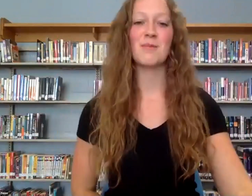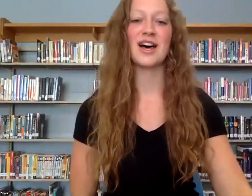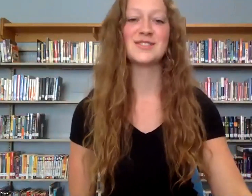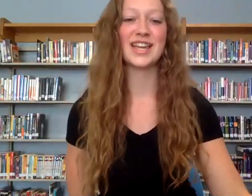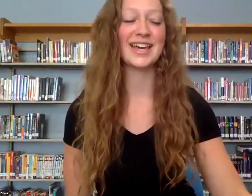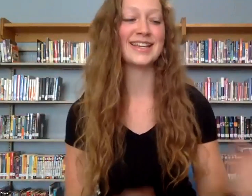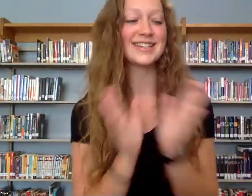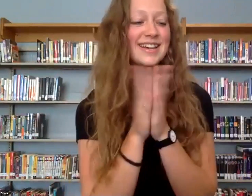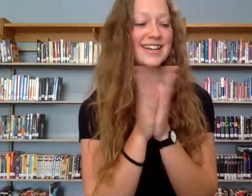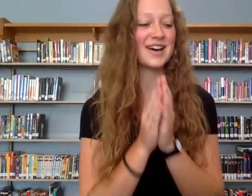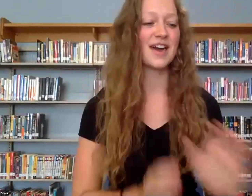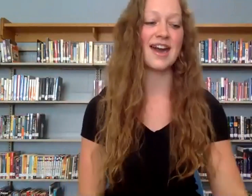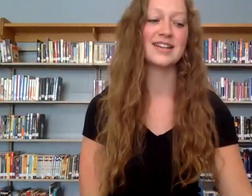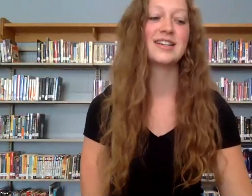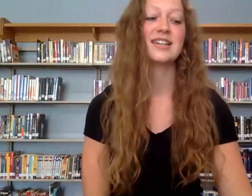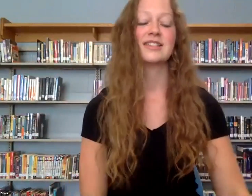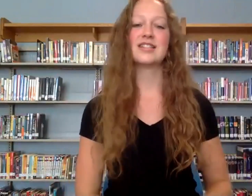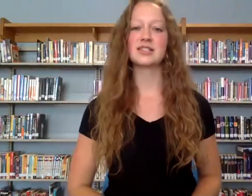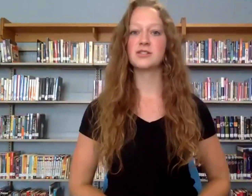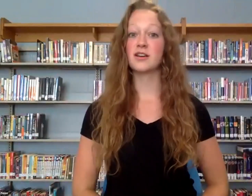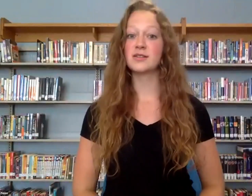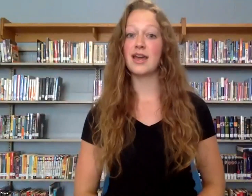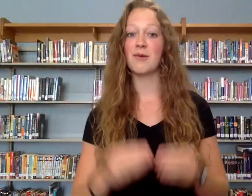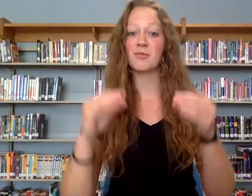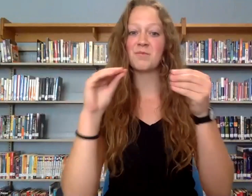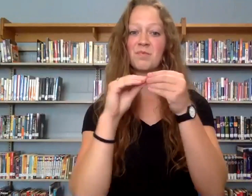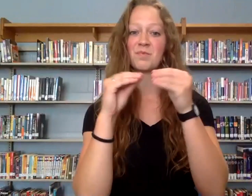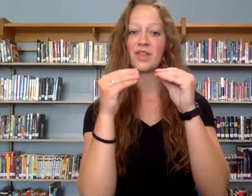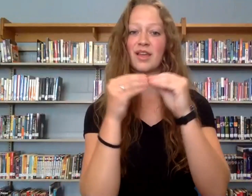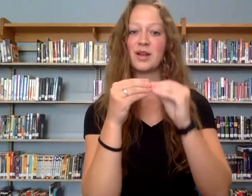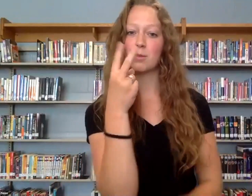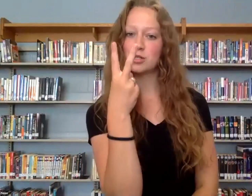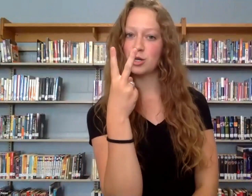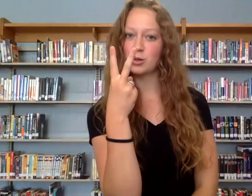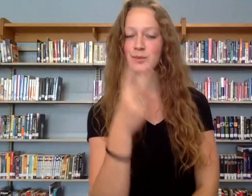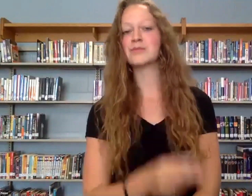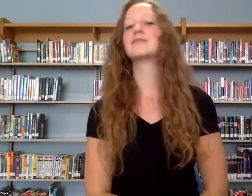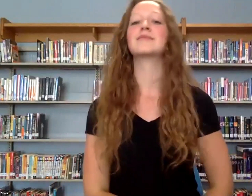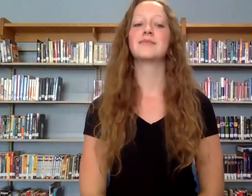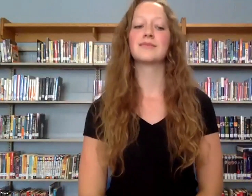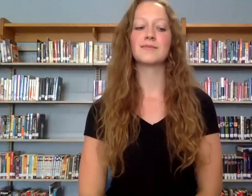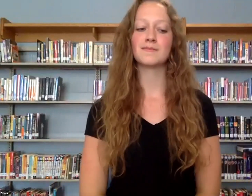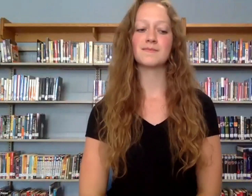Applause for Kaylee. Good. Okay. This next one is also a name. Number 2. Okay.